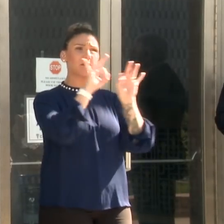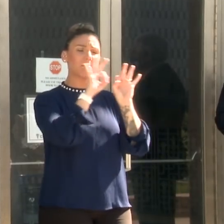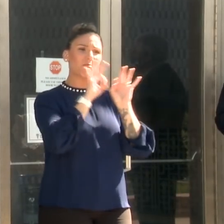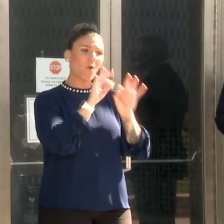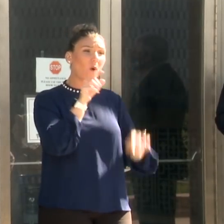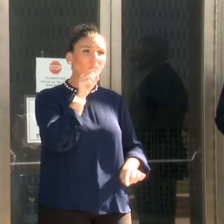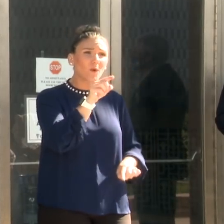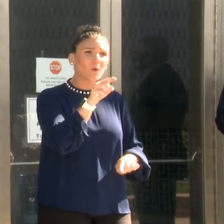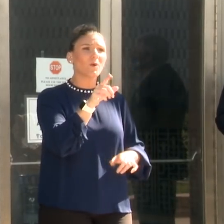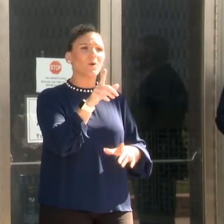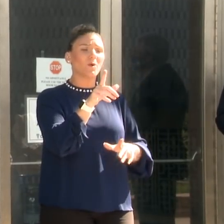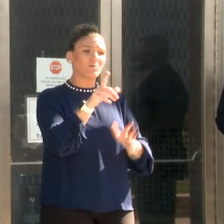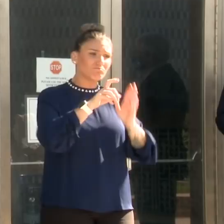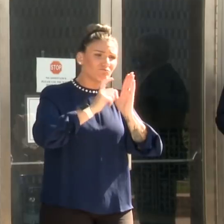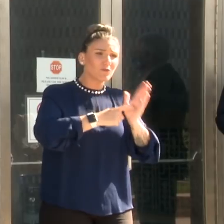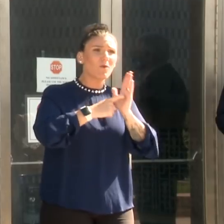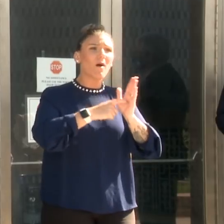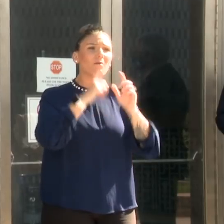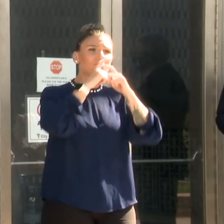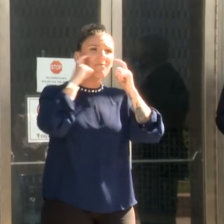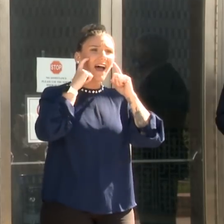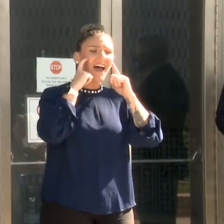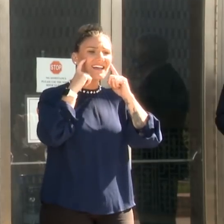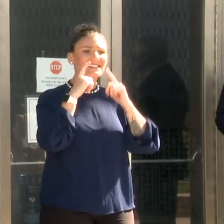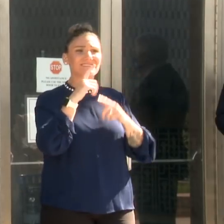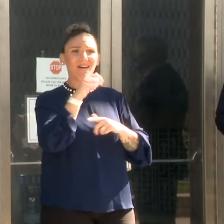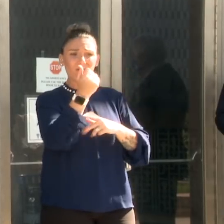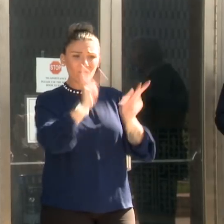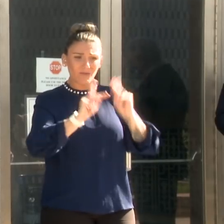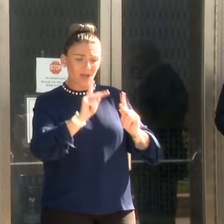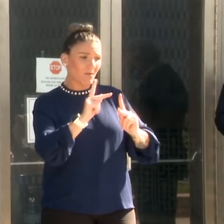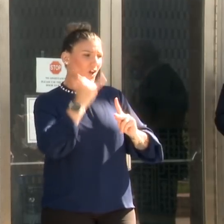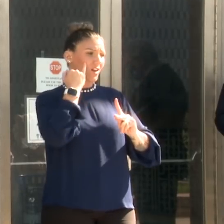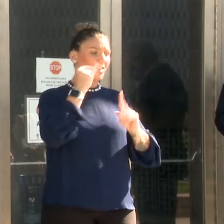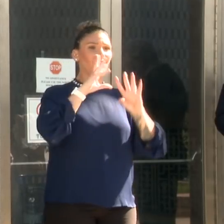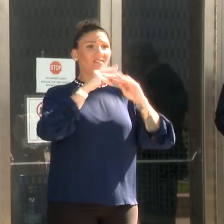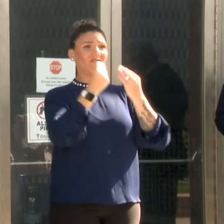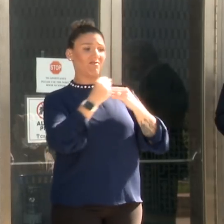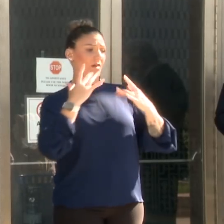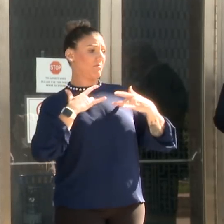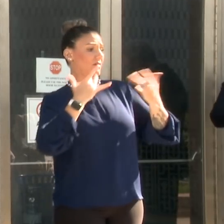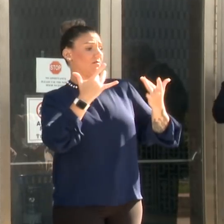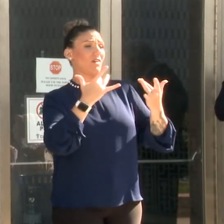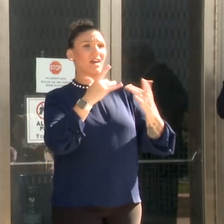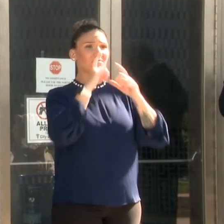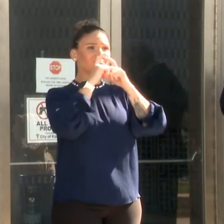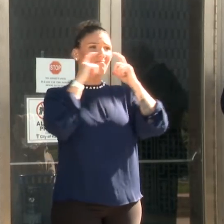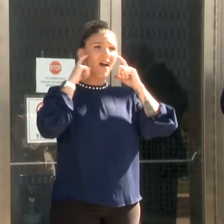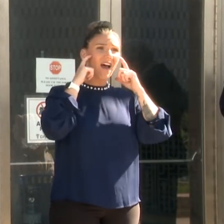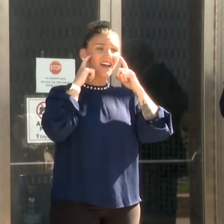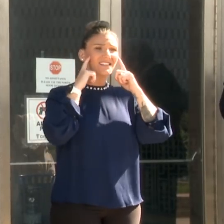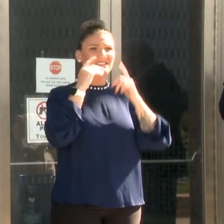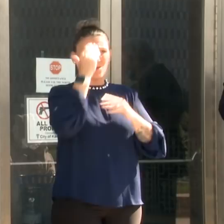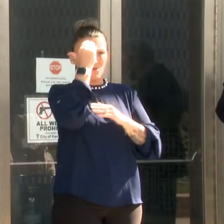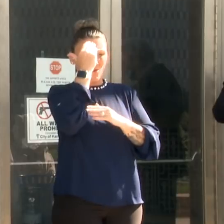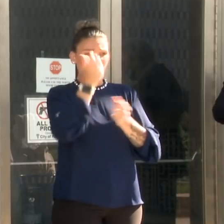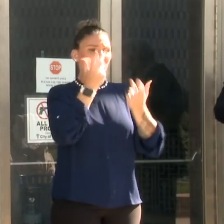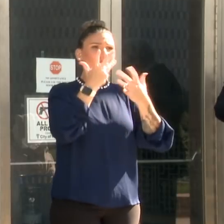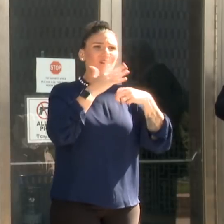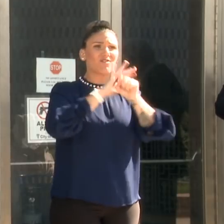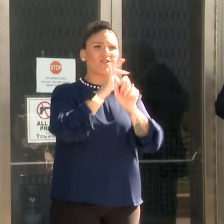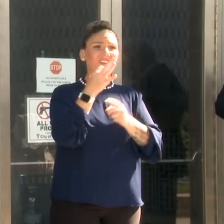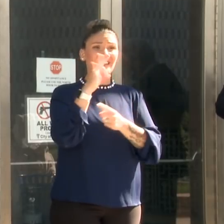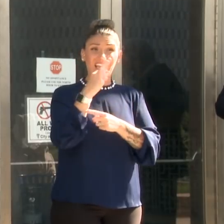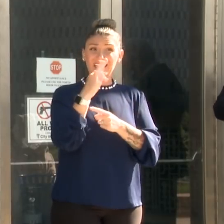sure people are wearing masks. It's important for you to make sure that if you're having a family event, that you're mindful of the fact that so many of our COVID-19